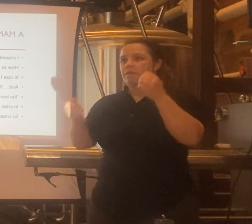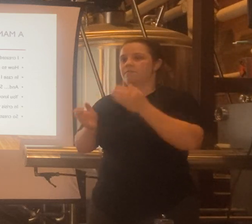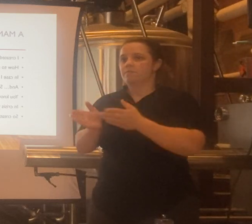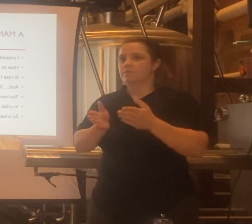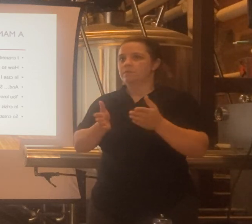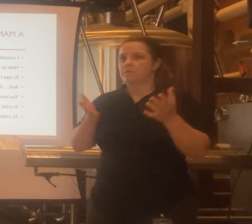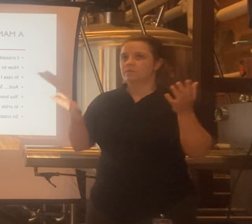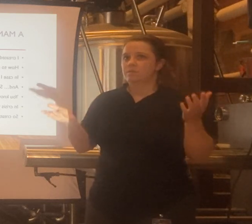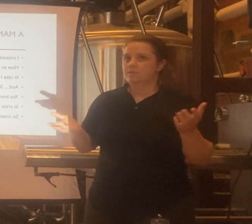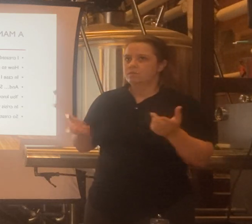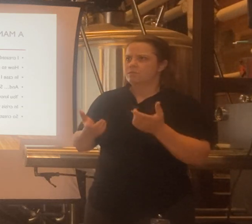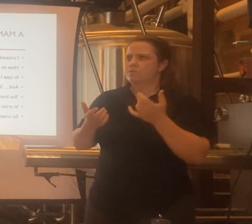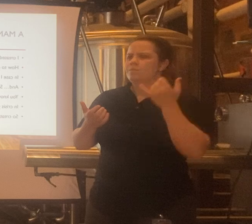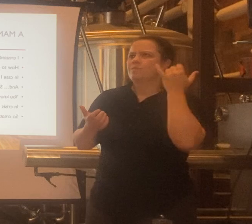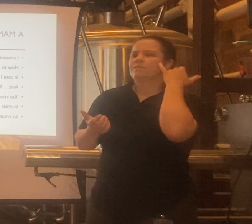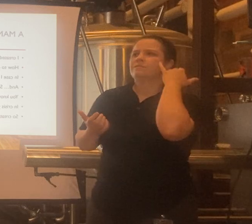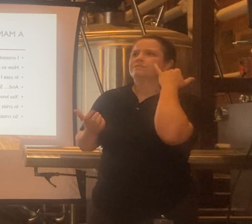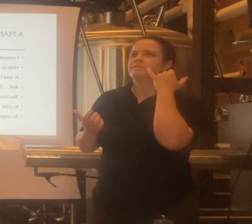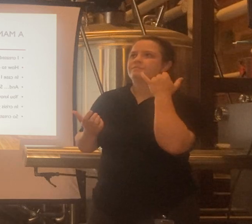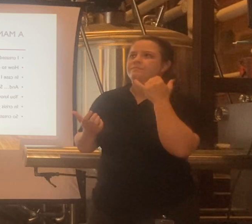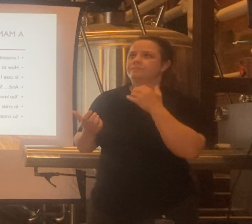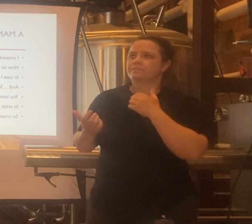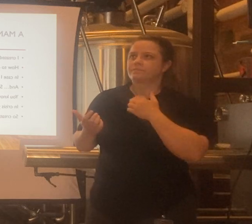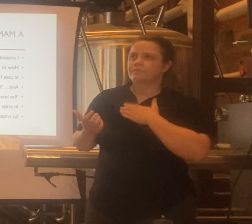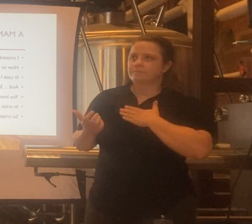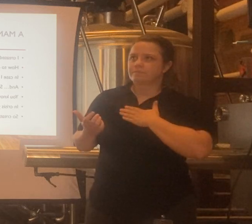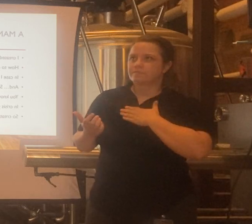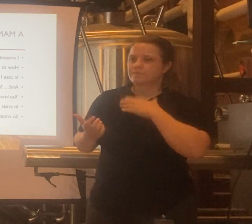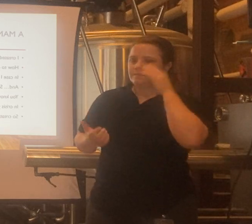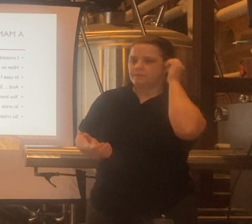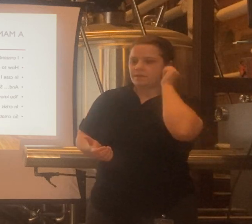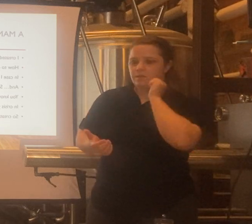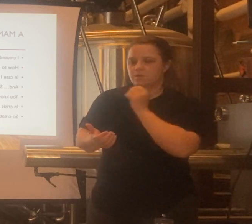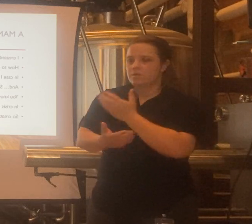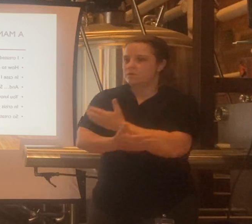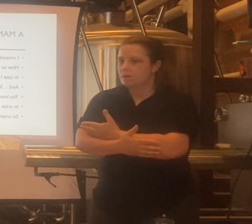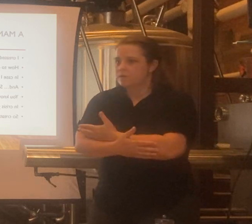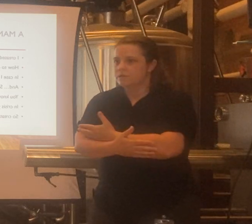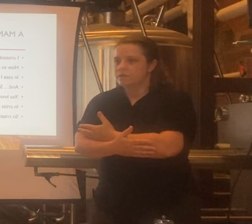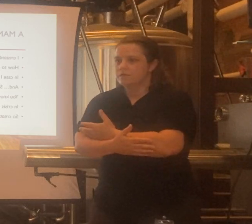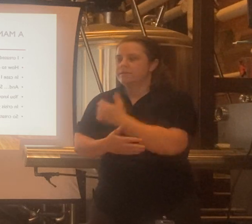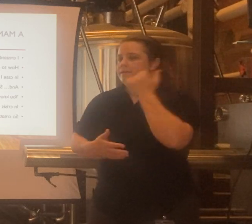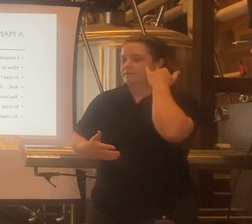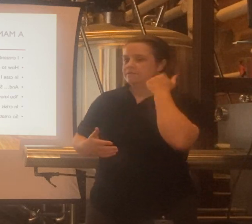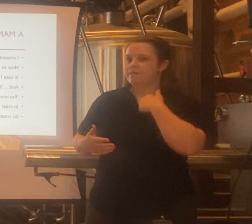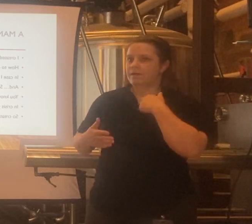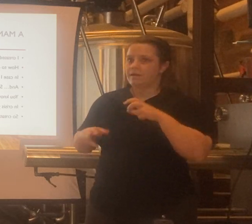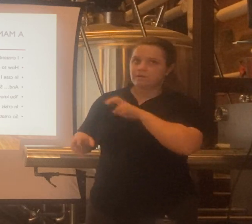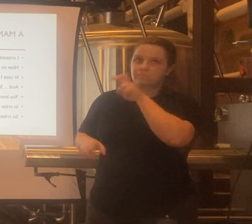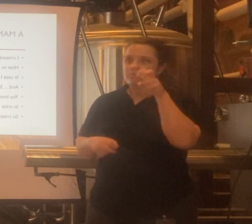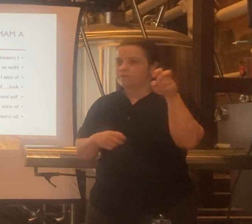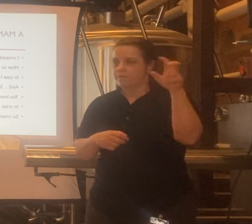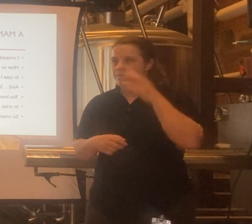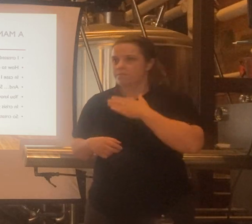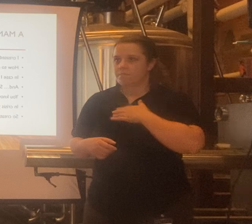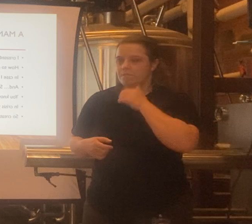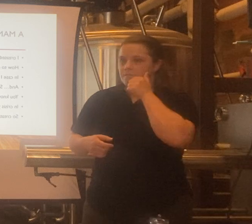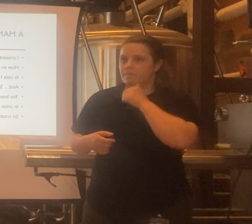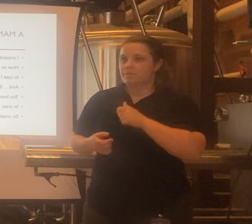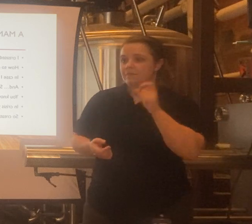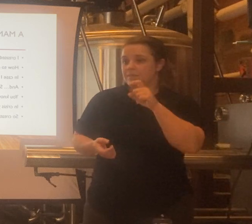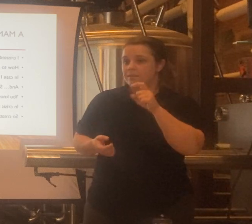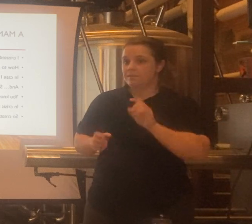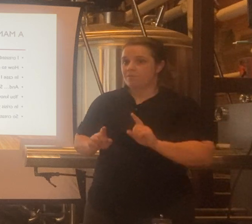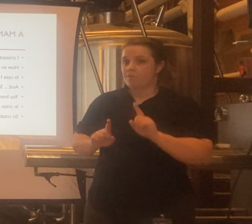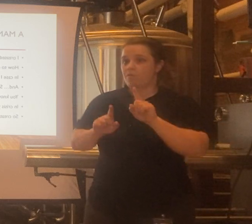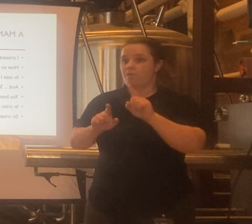trailer there going to New Mexico or Colorado, and I needed her to come up and start the house. So I took pictures, which I have to update this because my